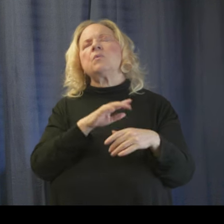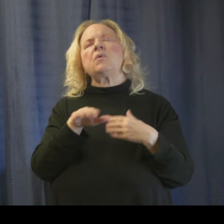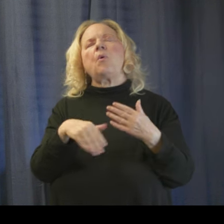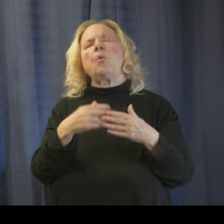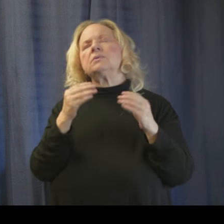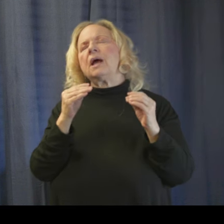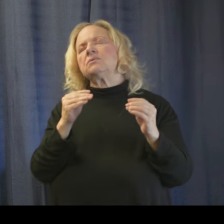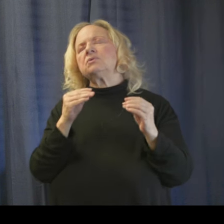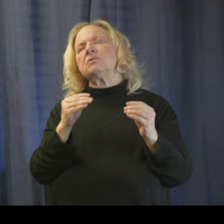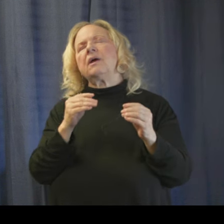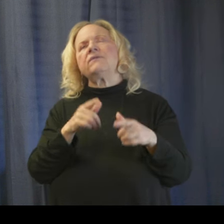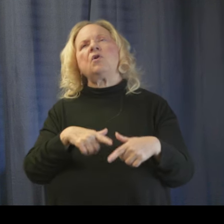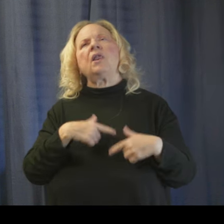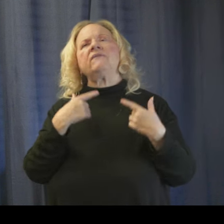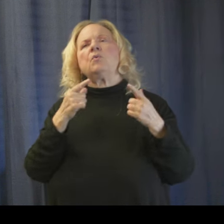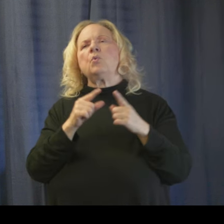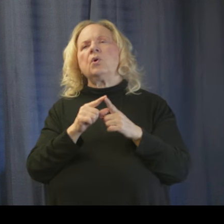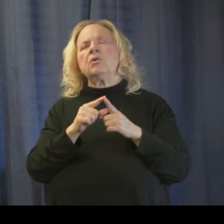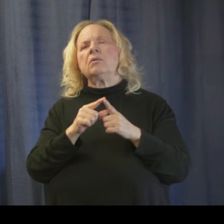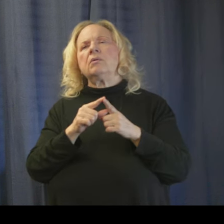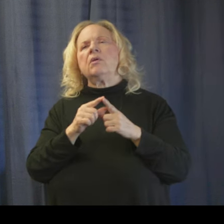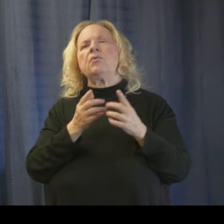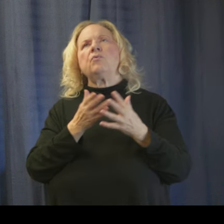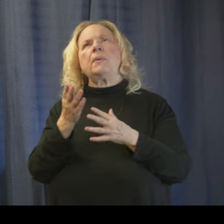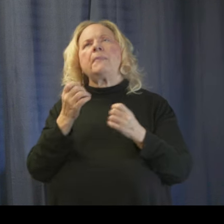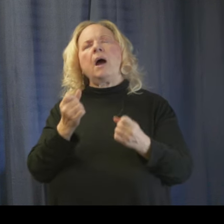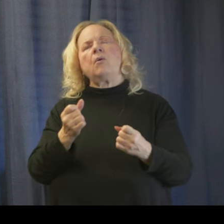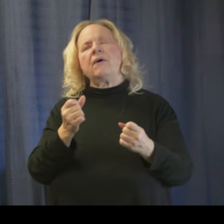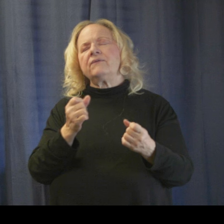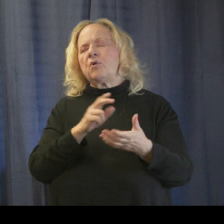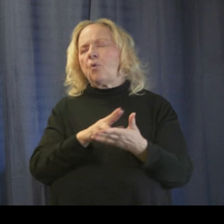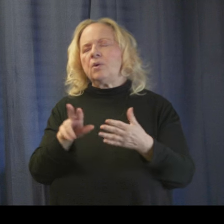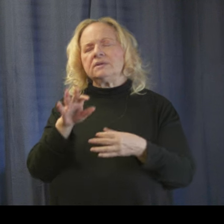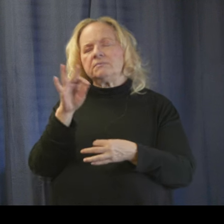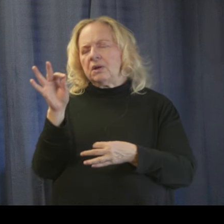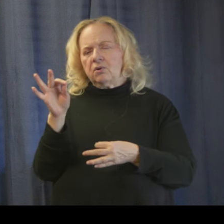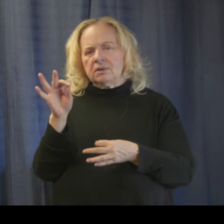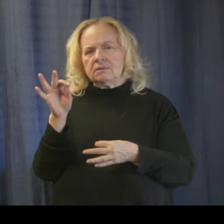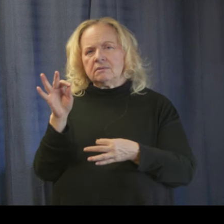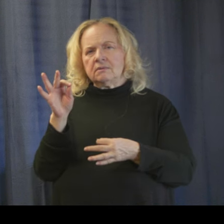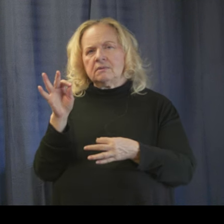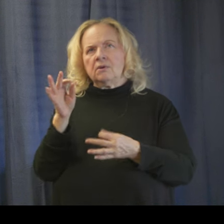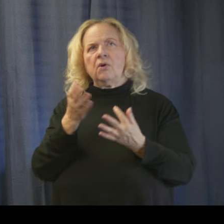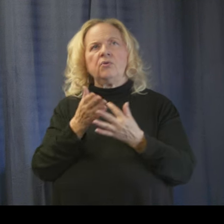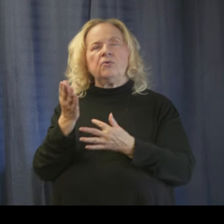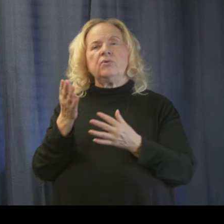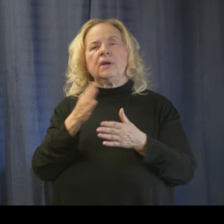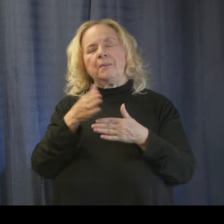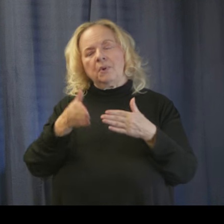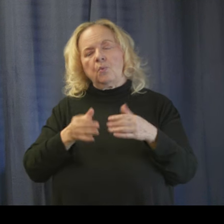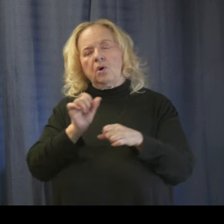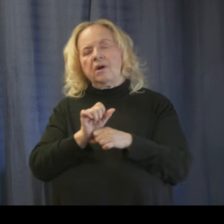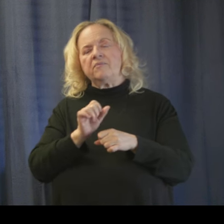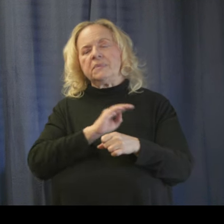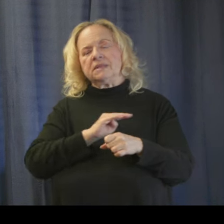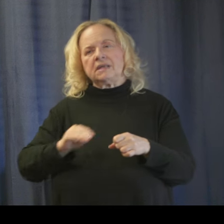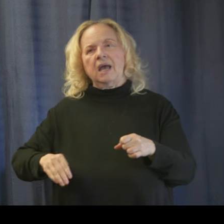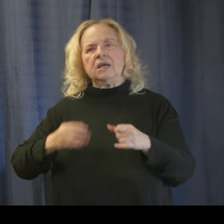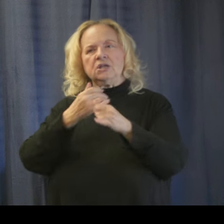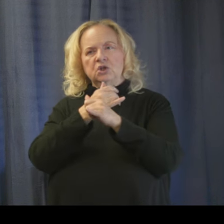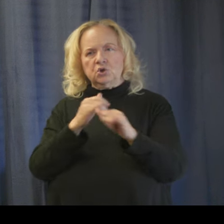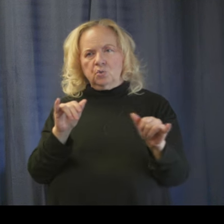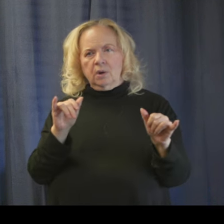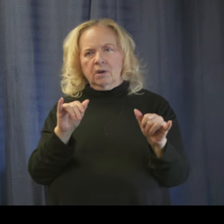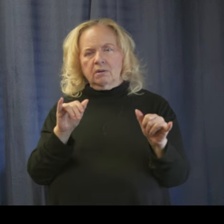have blessed us with the whole counsel of your living word by the power of your Holy Spirit through the completed work